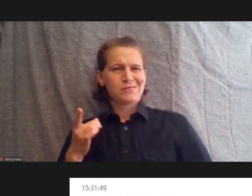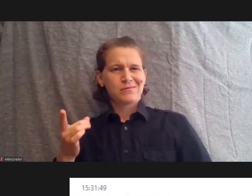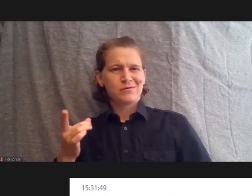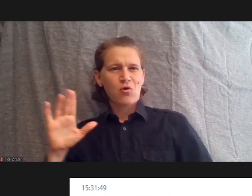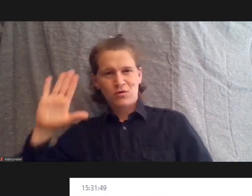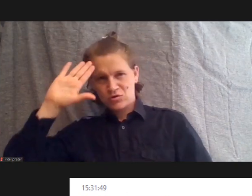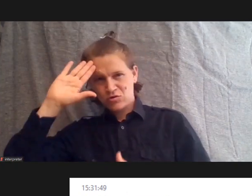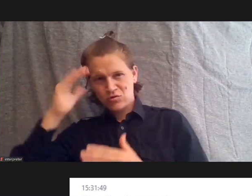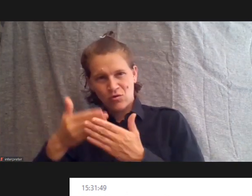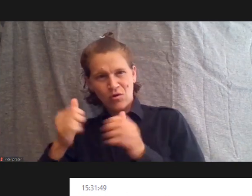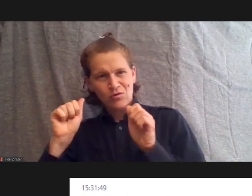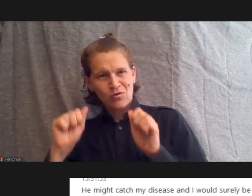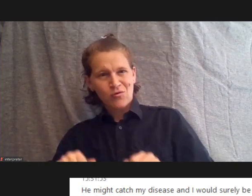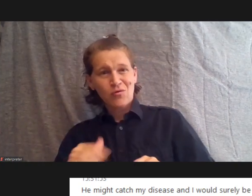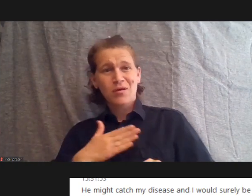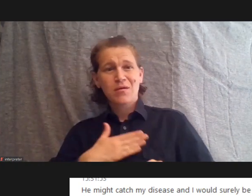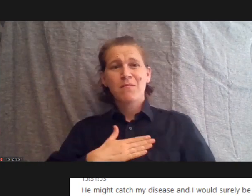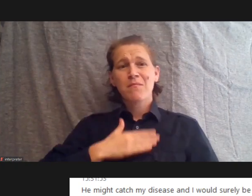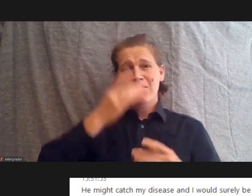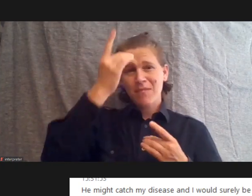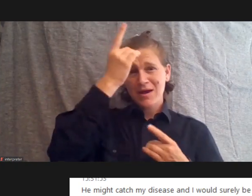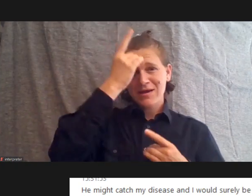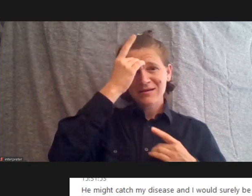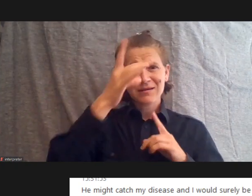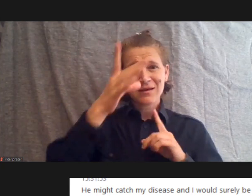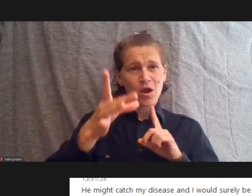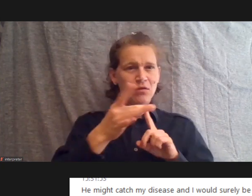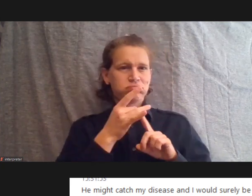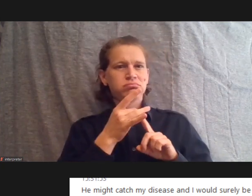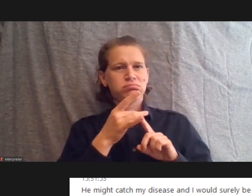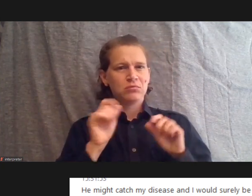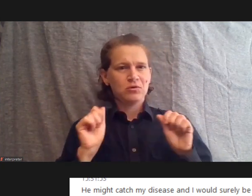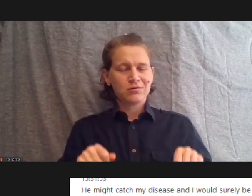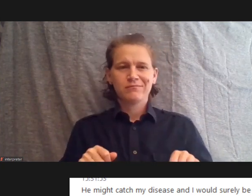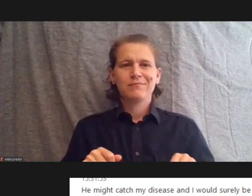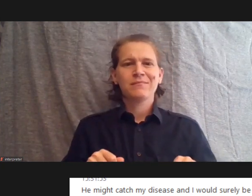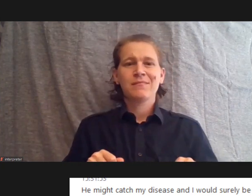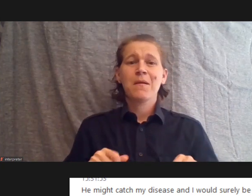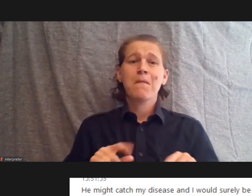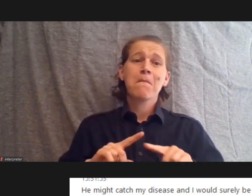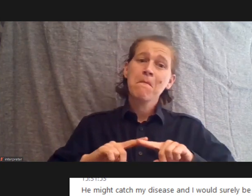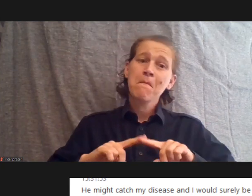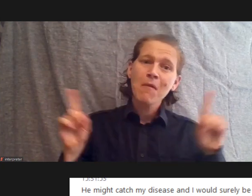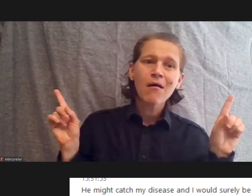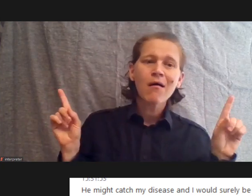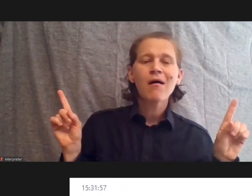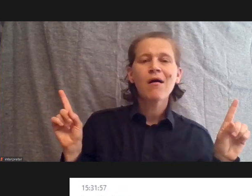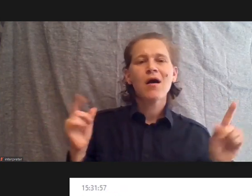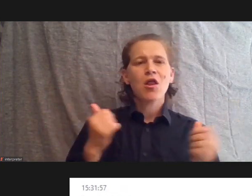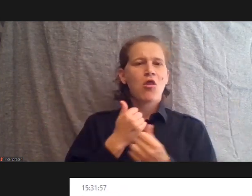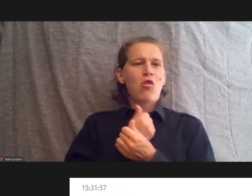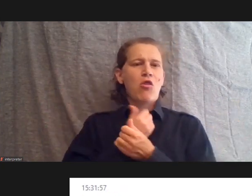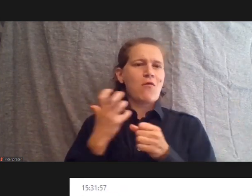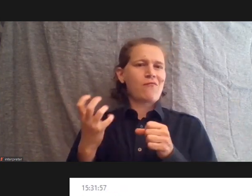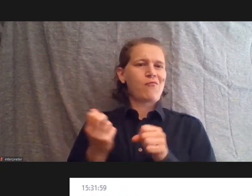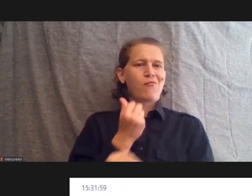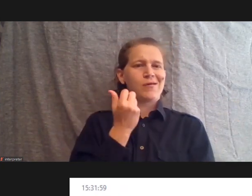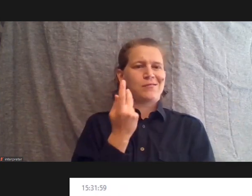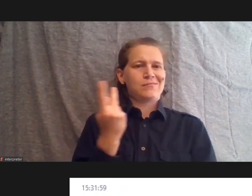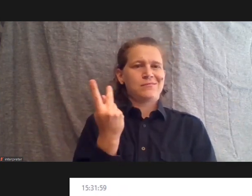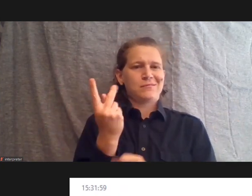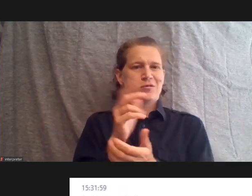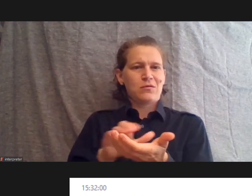son. Love conquered all, and we married. 4 pregnancies followed. Because